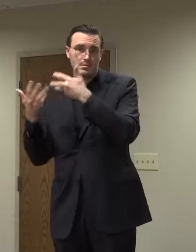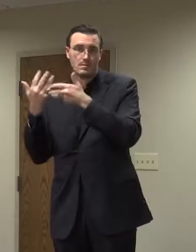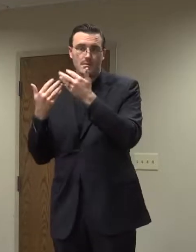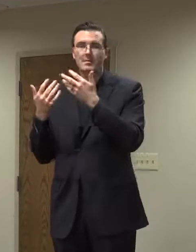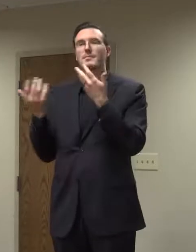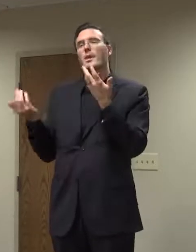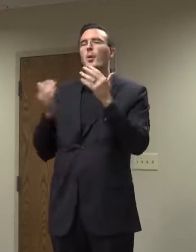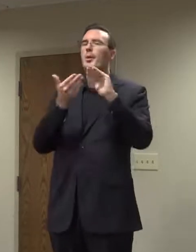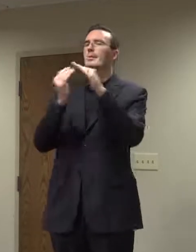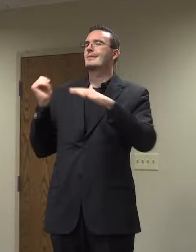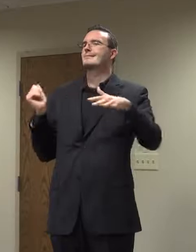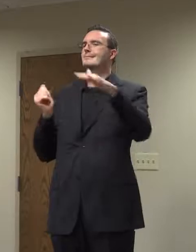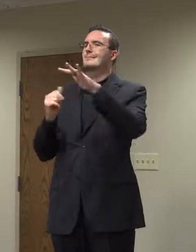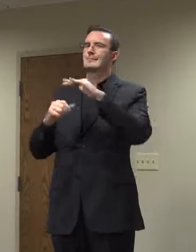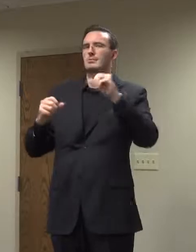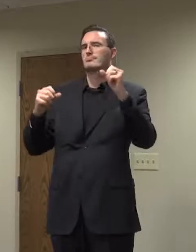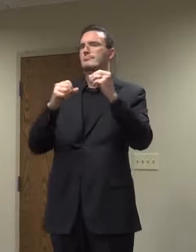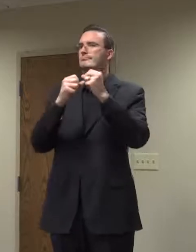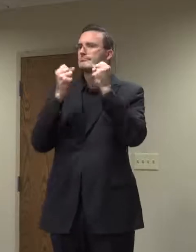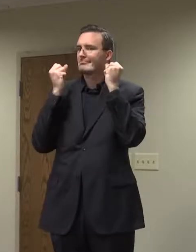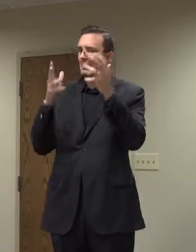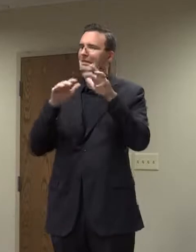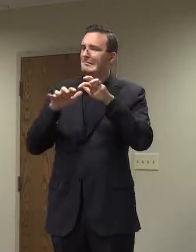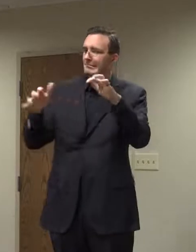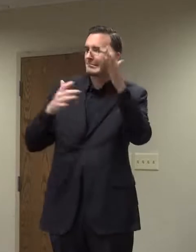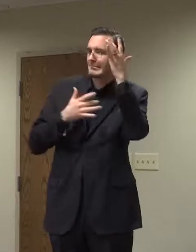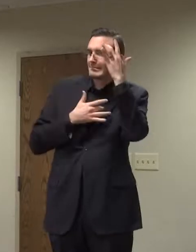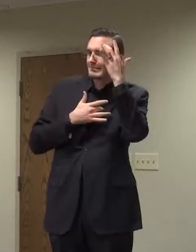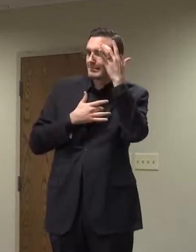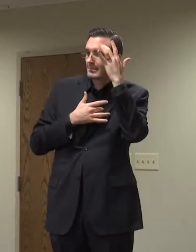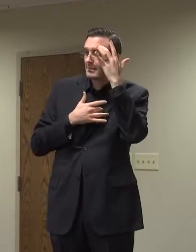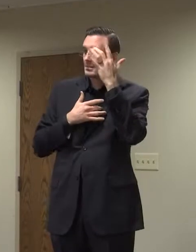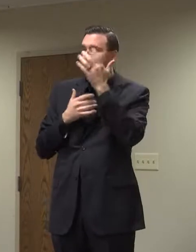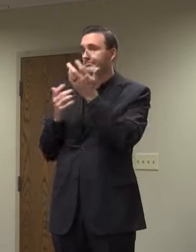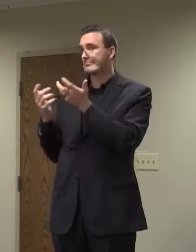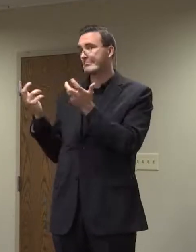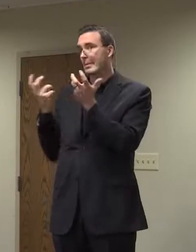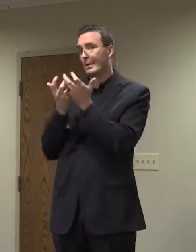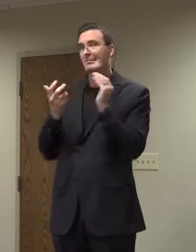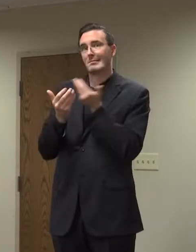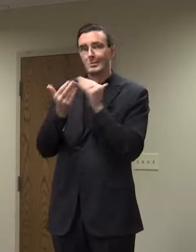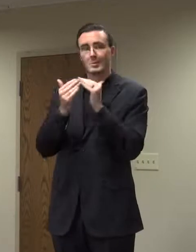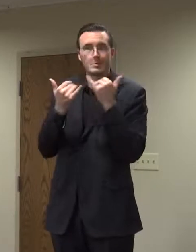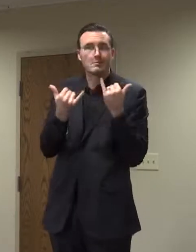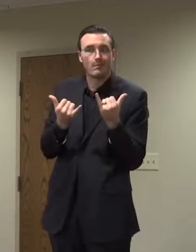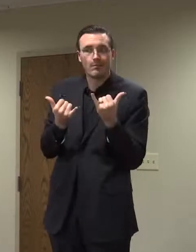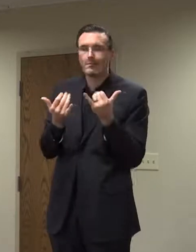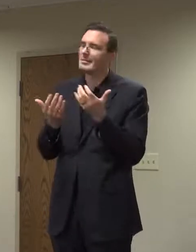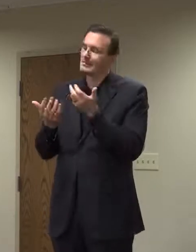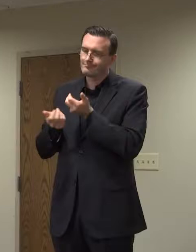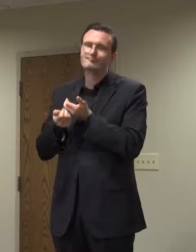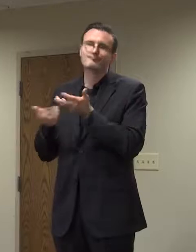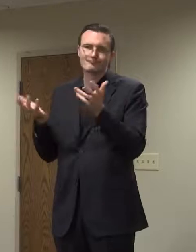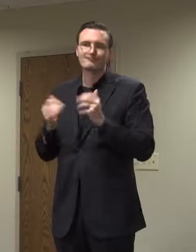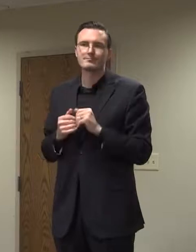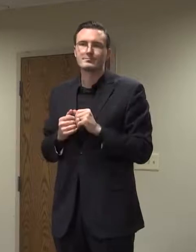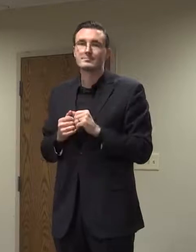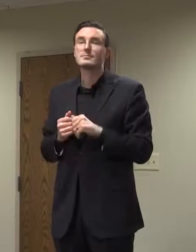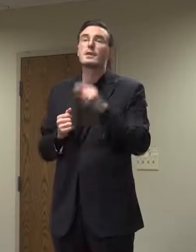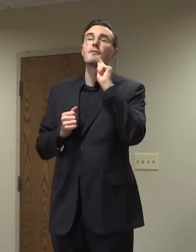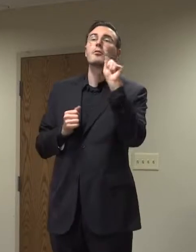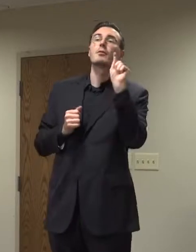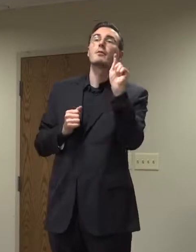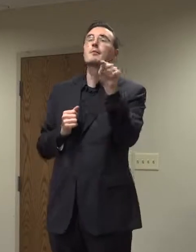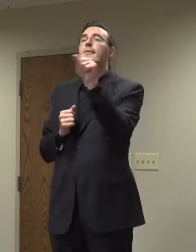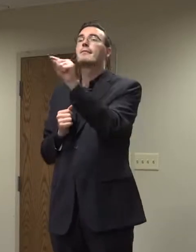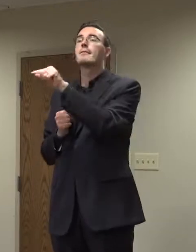testing methodology that has a great potential in our community at this time. For the entities that are participating, just so you know, this isn't